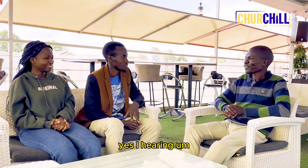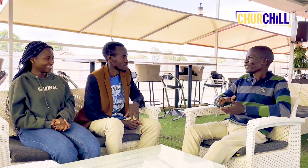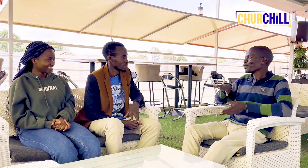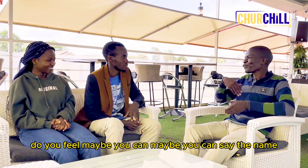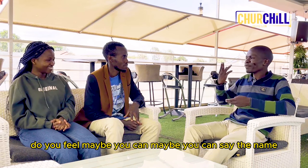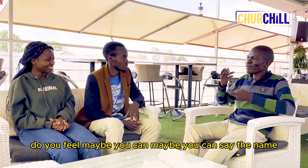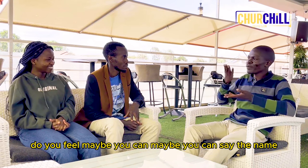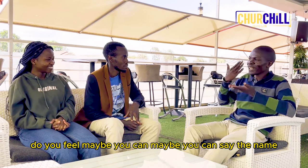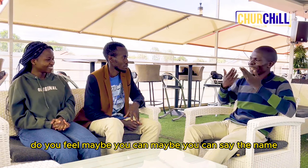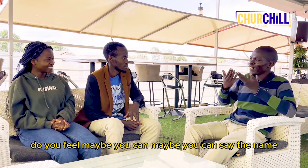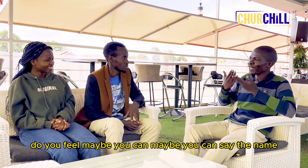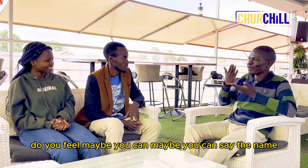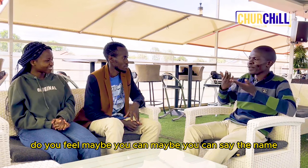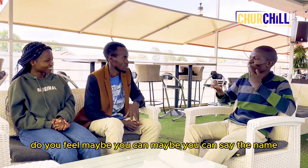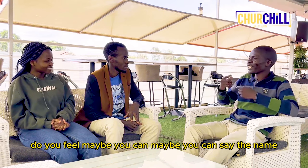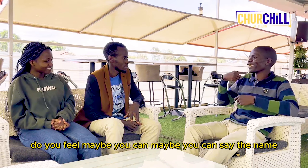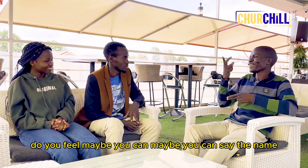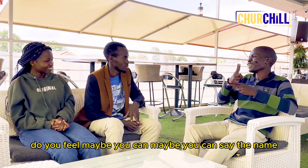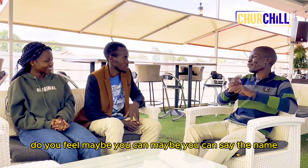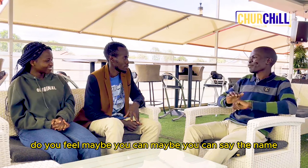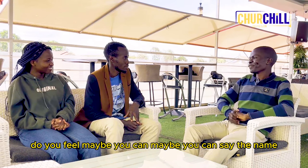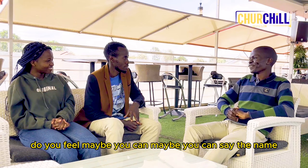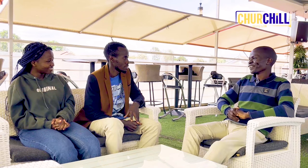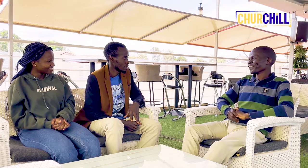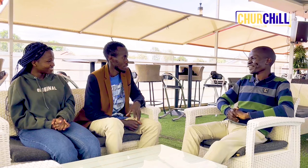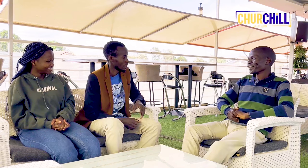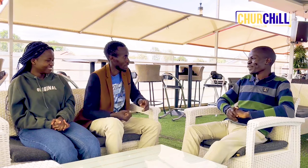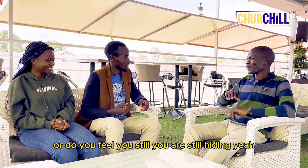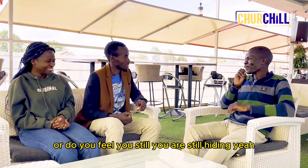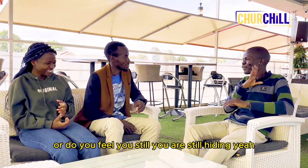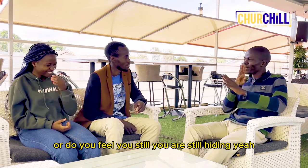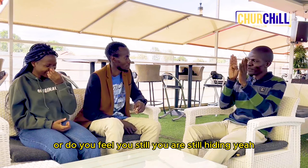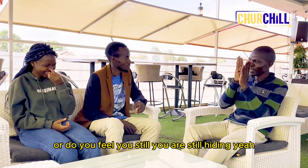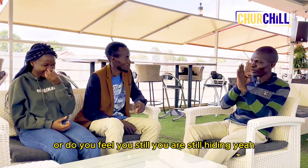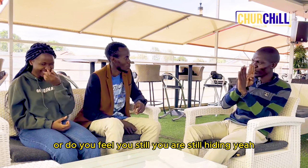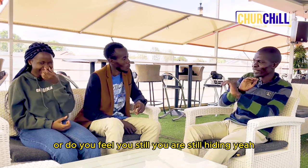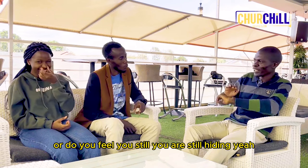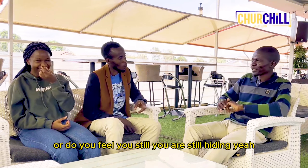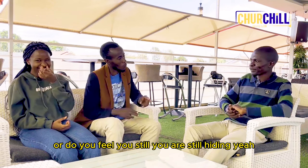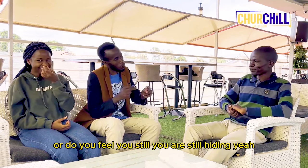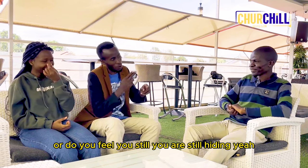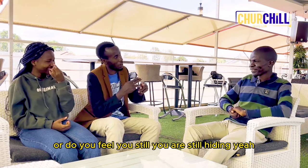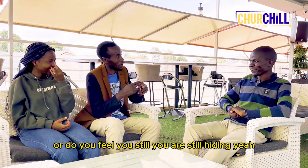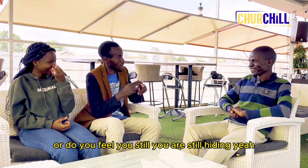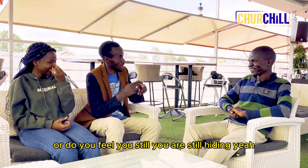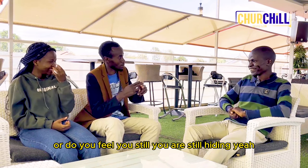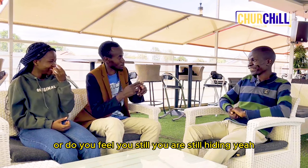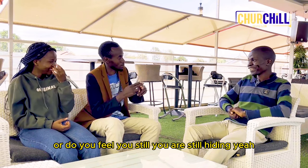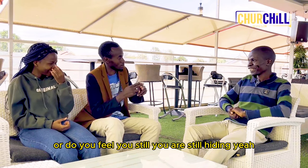Do you feel maybe you can, maybe you can say the name? Or do you feel you are still hiding? No. Yeah.